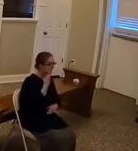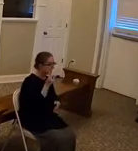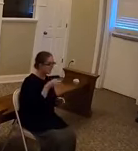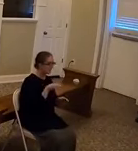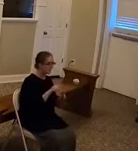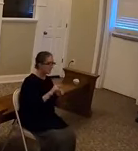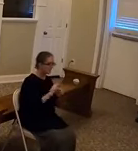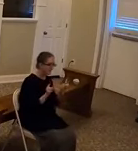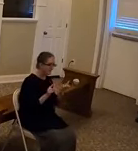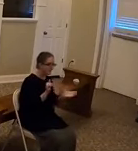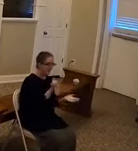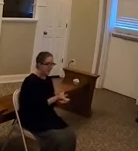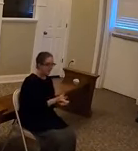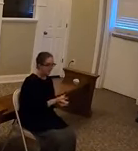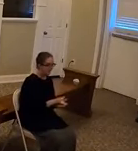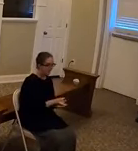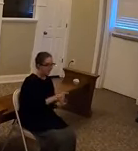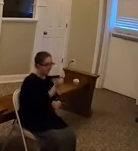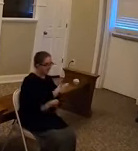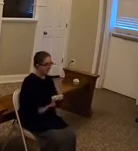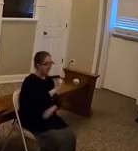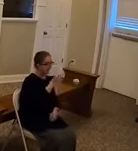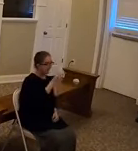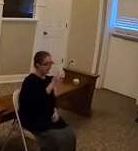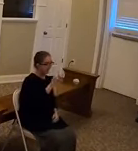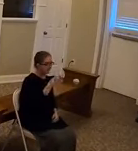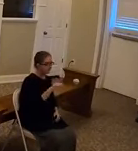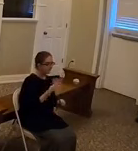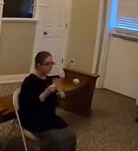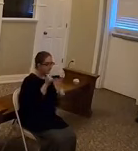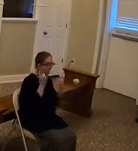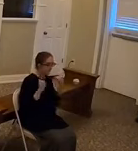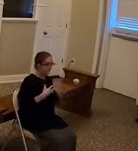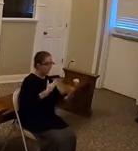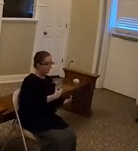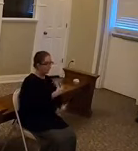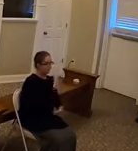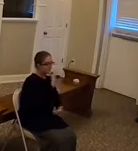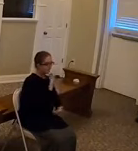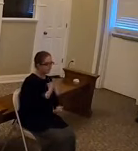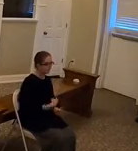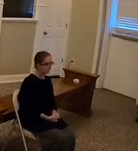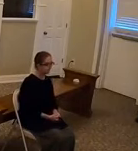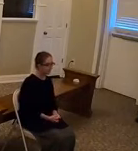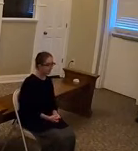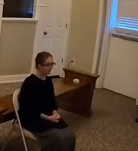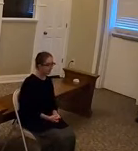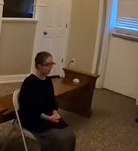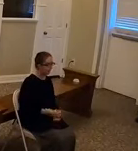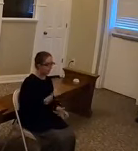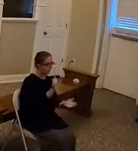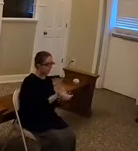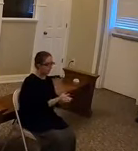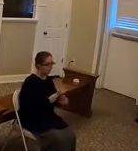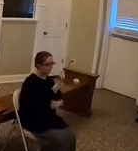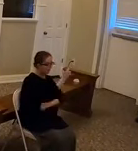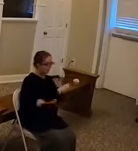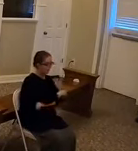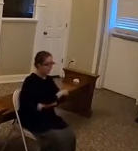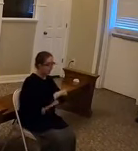little different. But in that day, Mephibosheth did not have a chance. In that